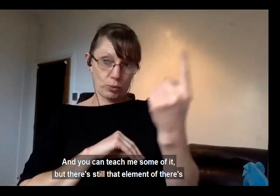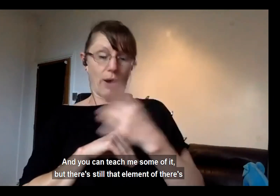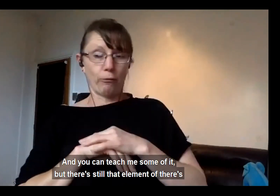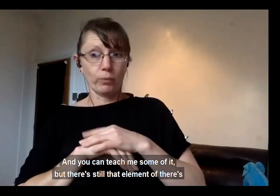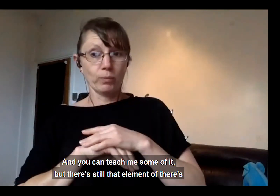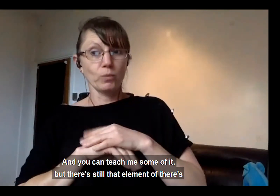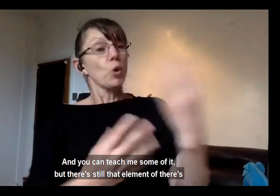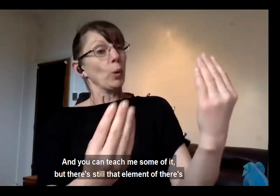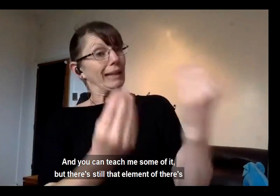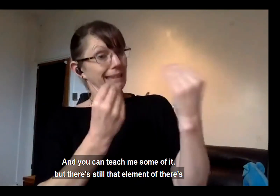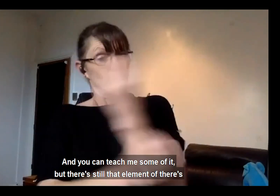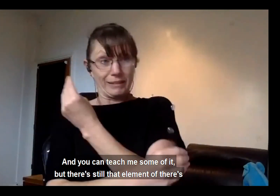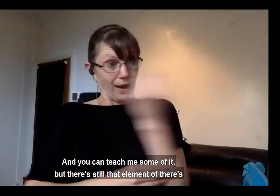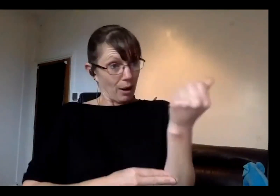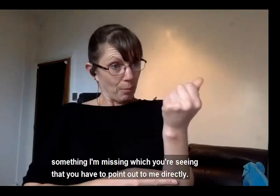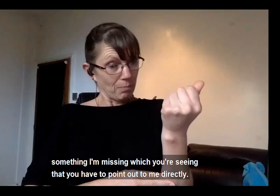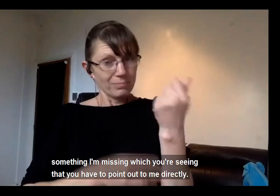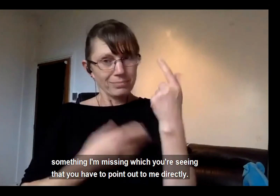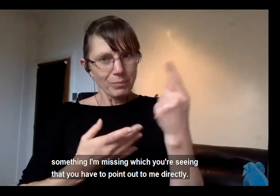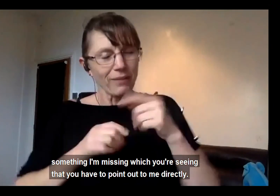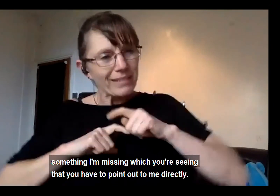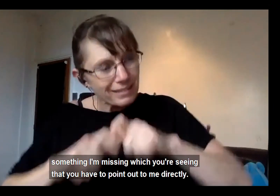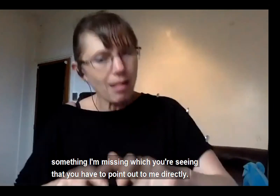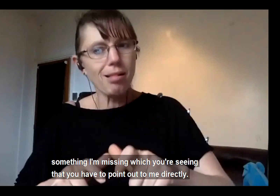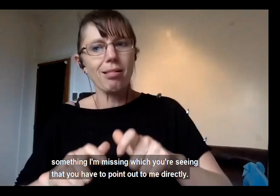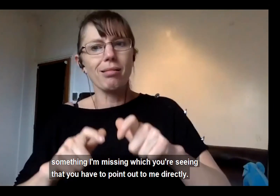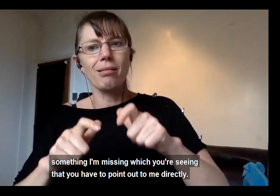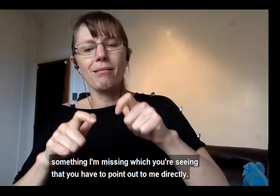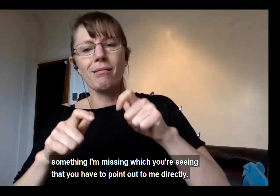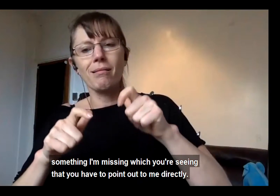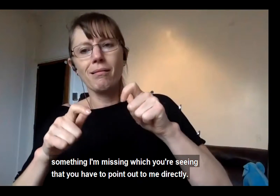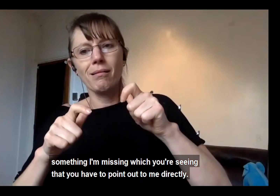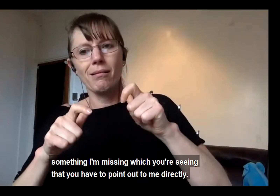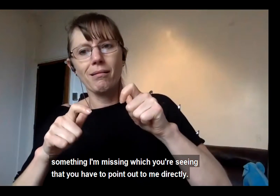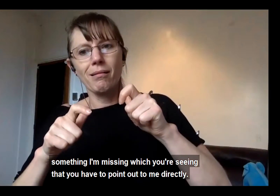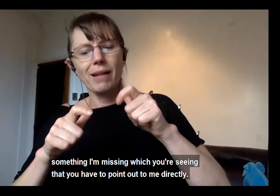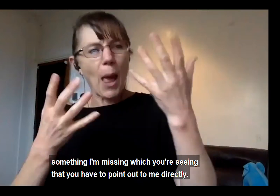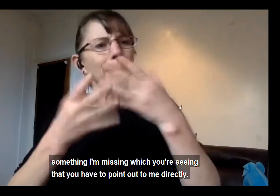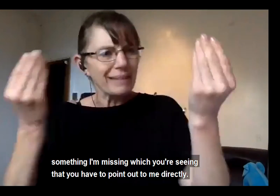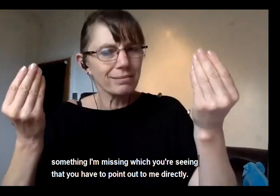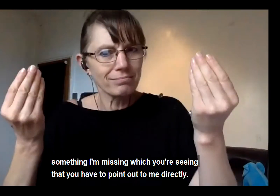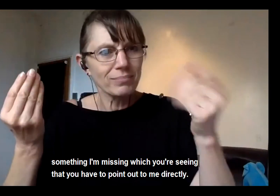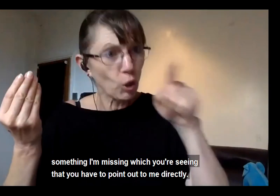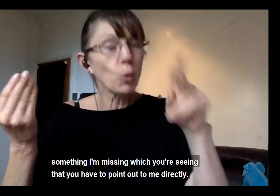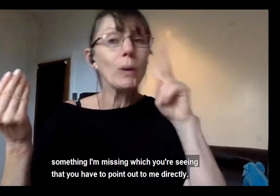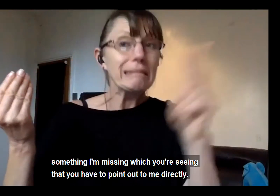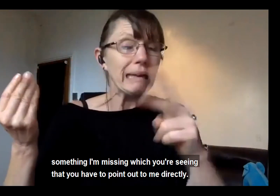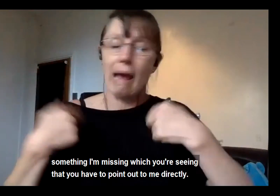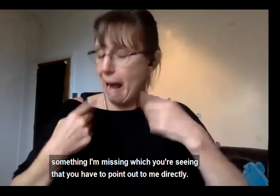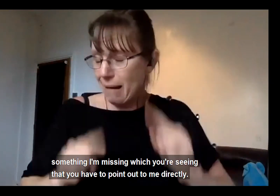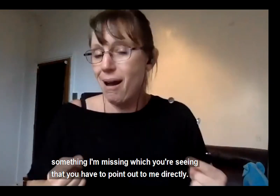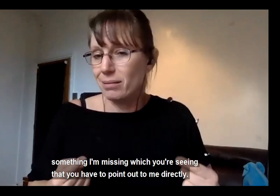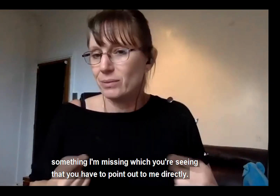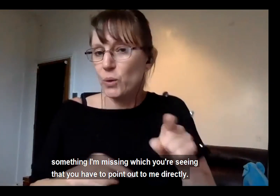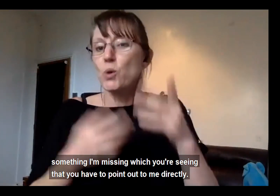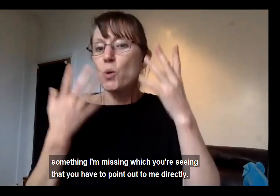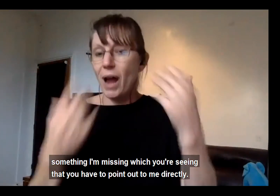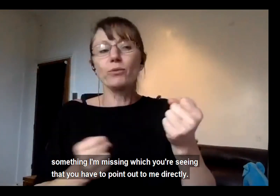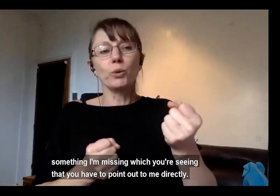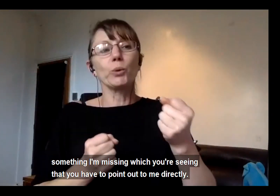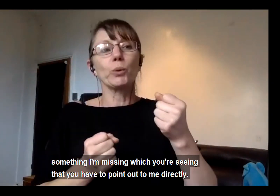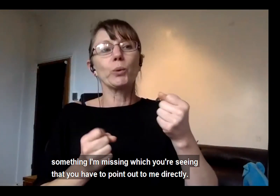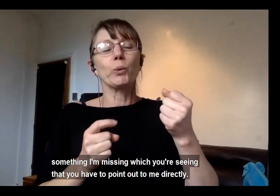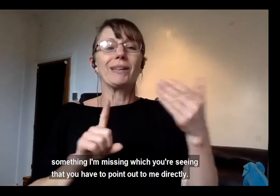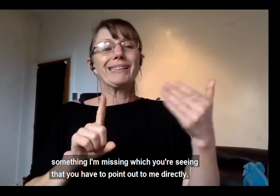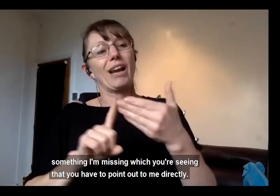teach me some of it, but there's still that element of there's something I'm missing, which you're seeing, that you have to point out to me directly.